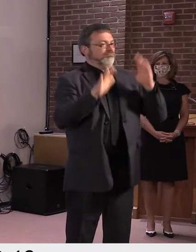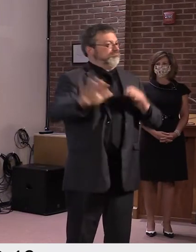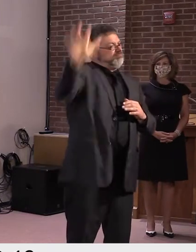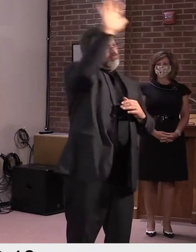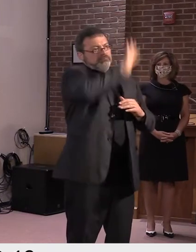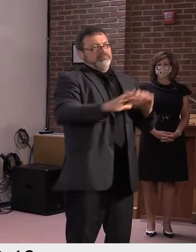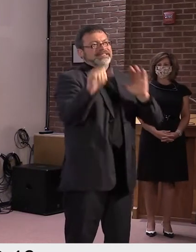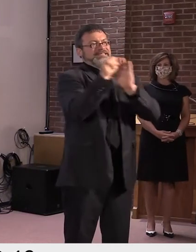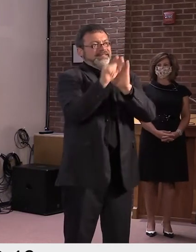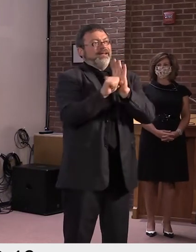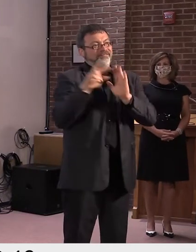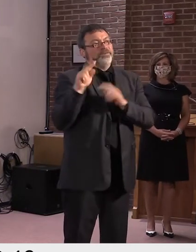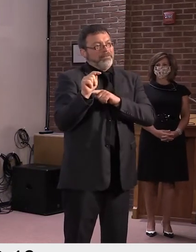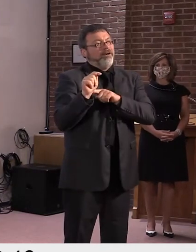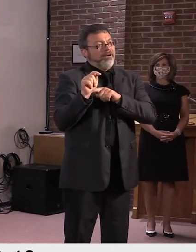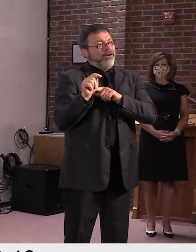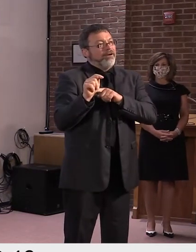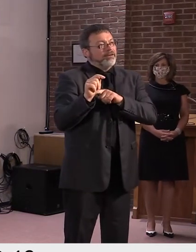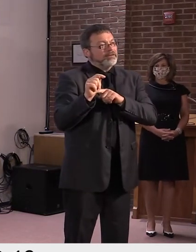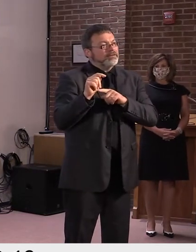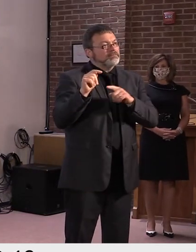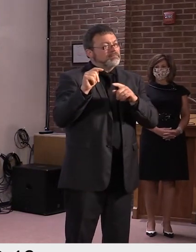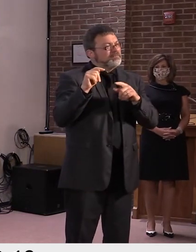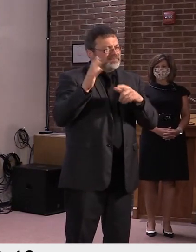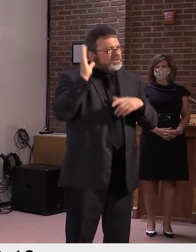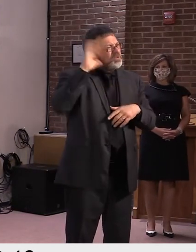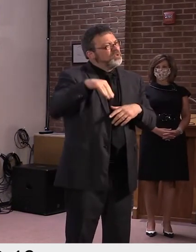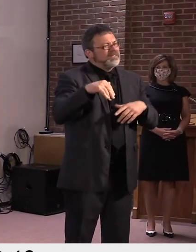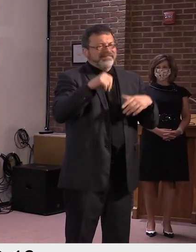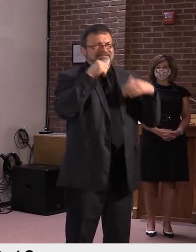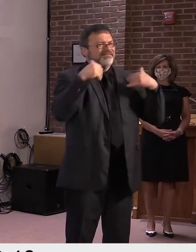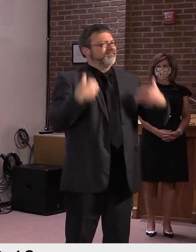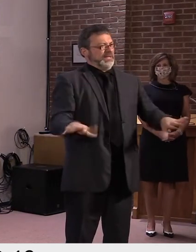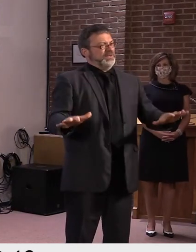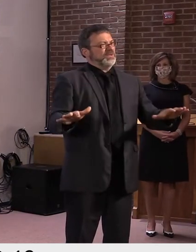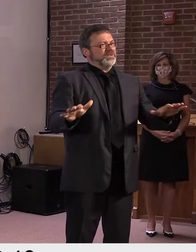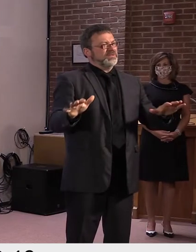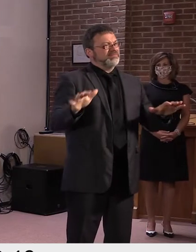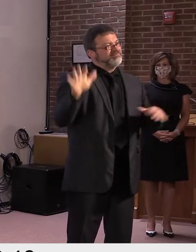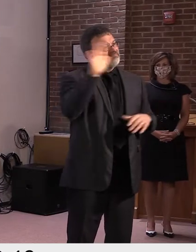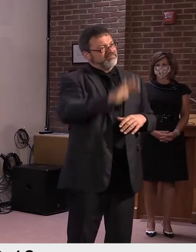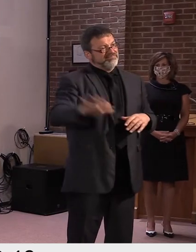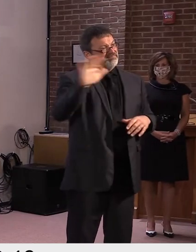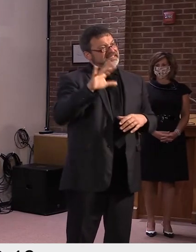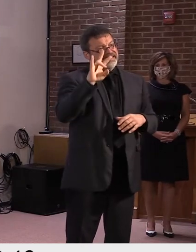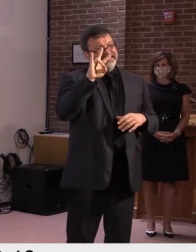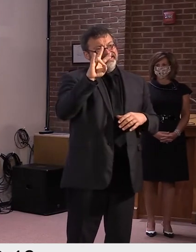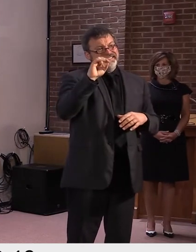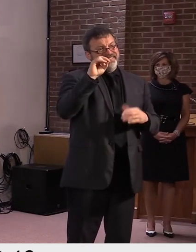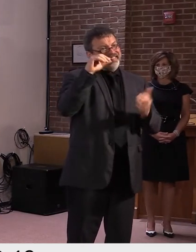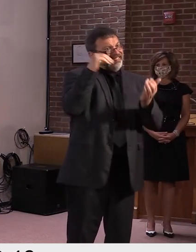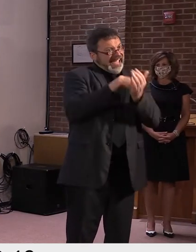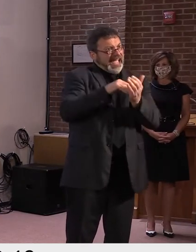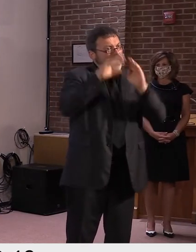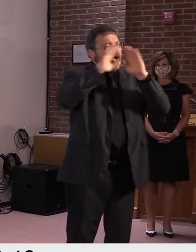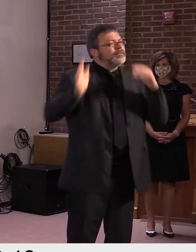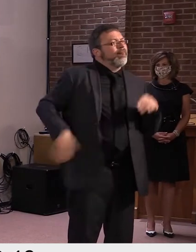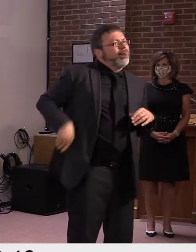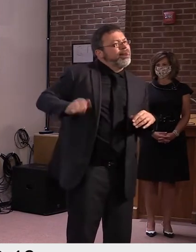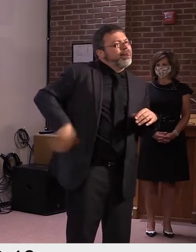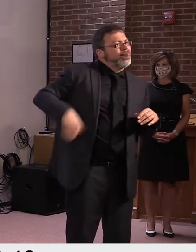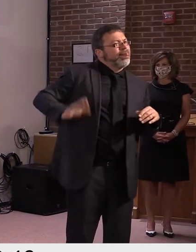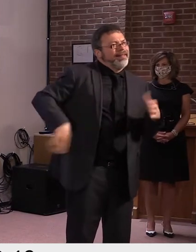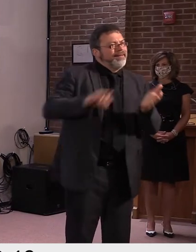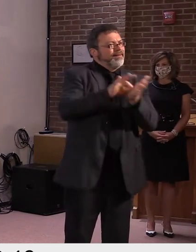leaves a very large delta of about 70,000 Vermont households that have not completed the census. Our highest responding county